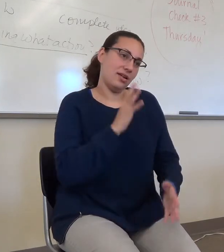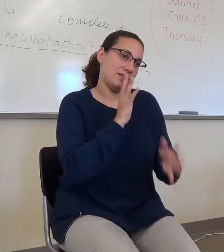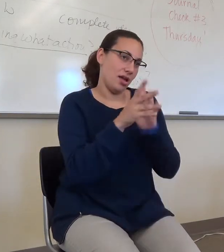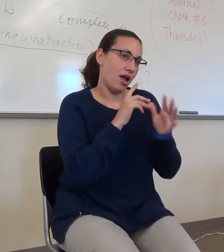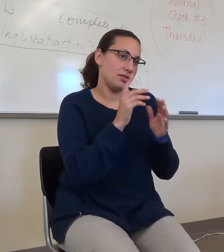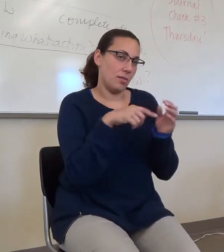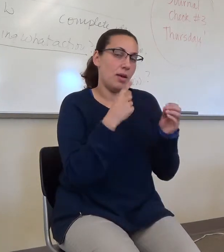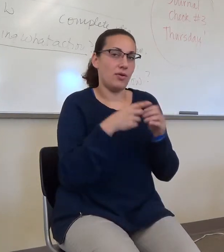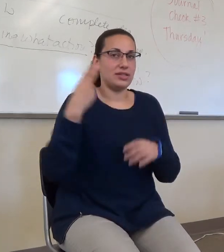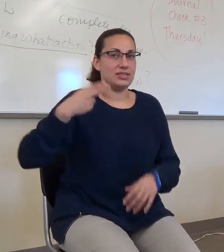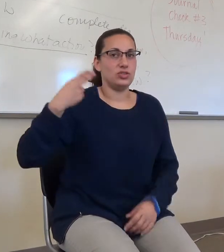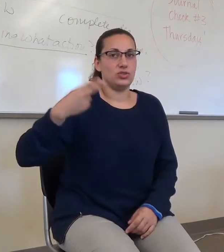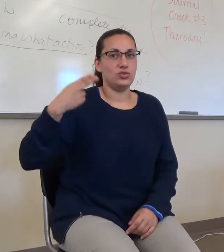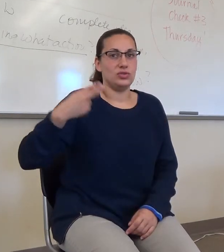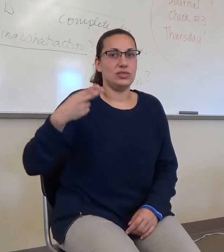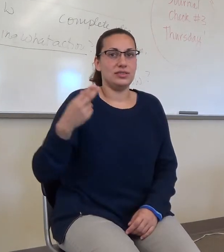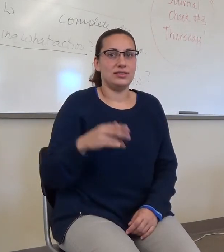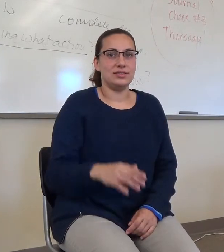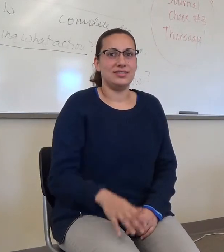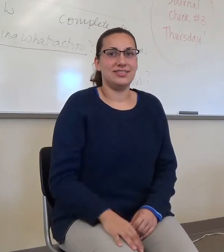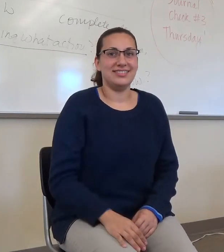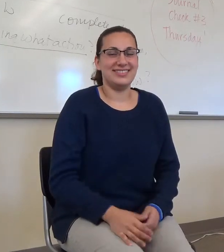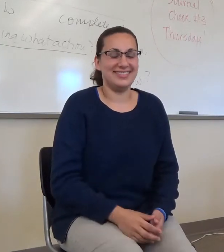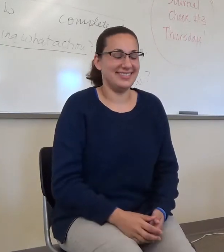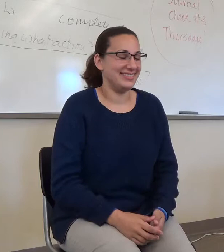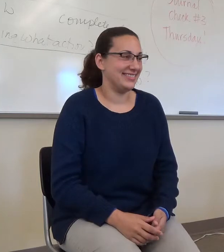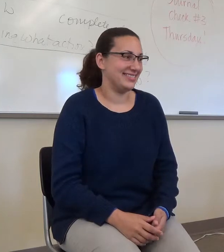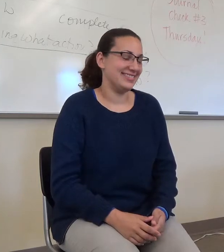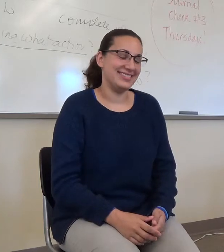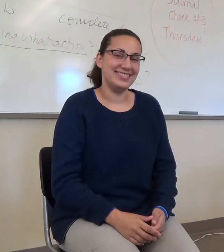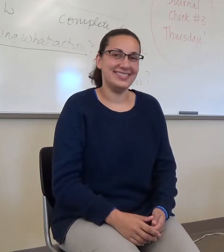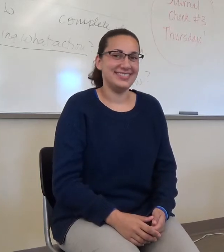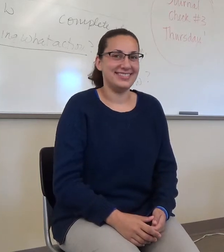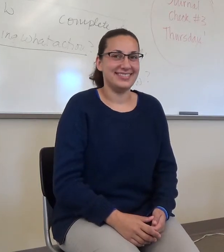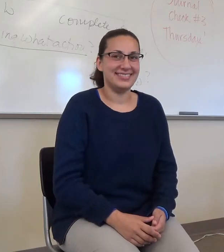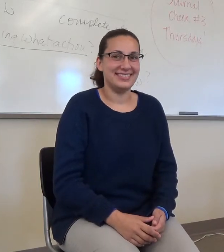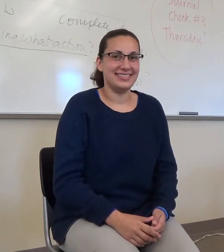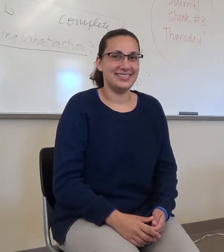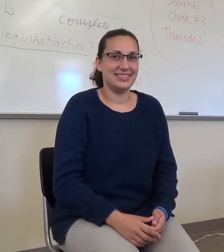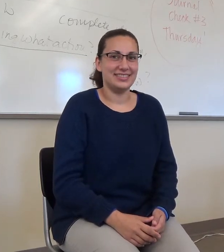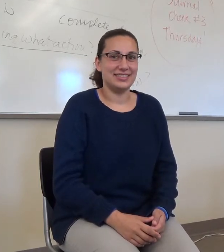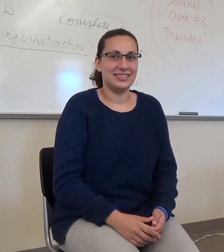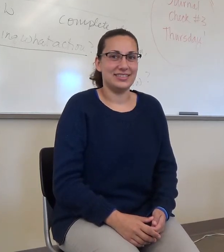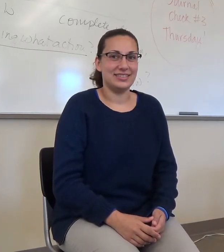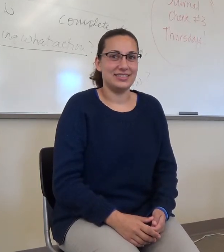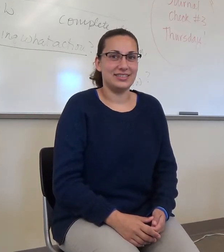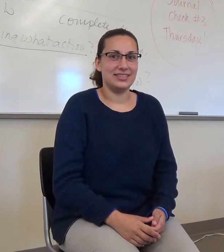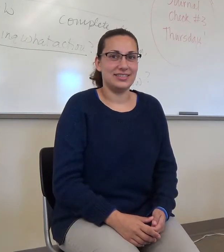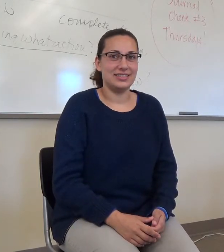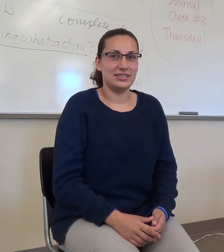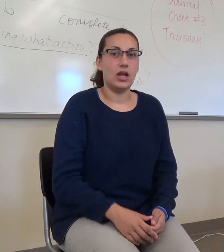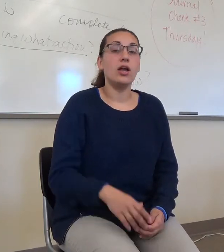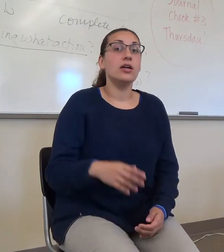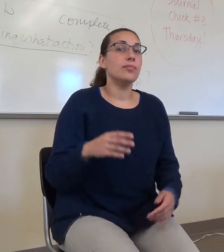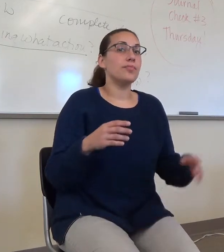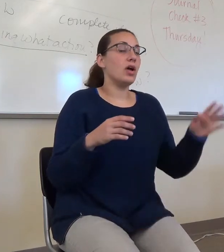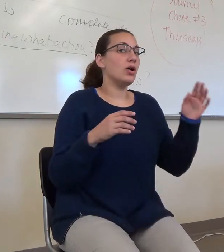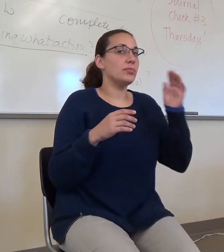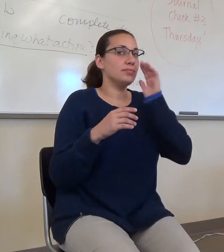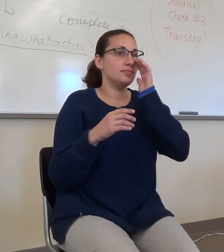his name was Herodotus. So according to this historian, ancient cultures, now again,